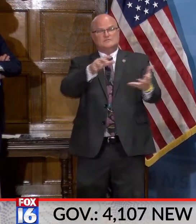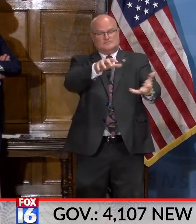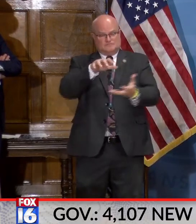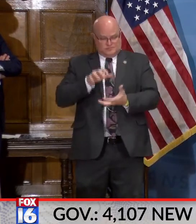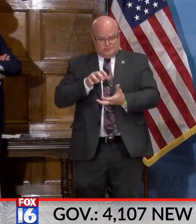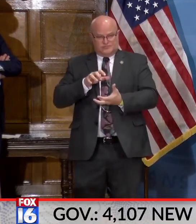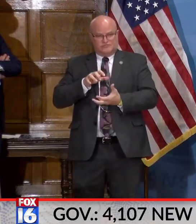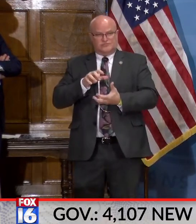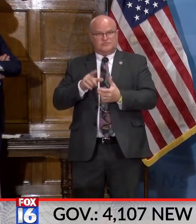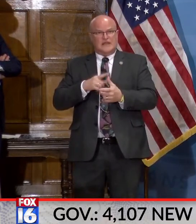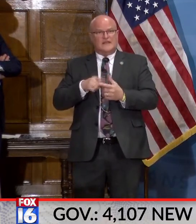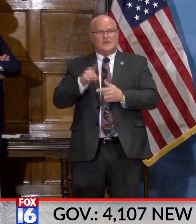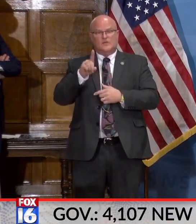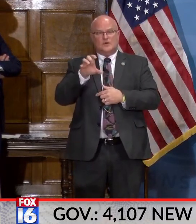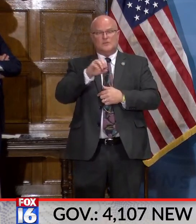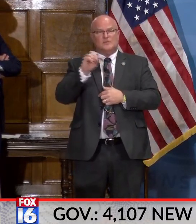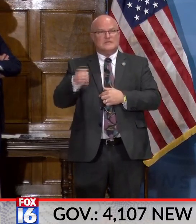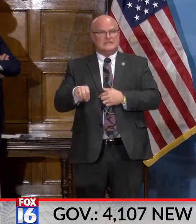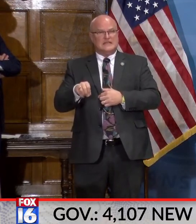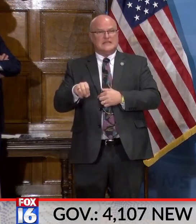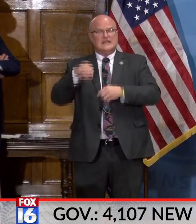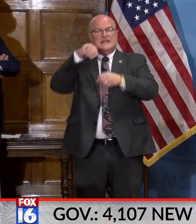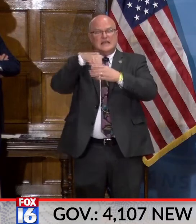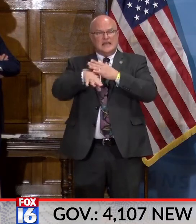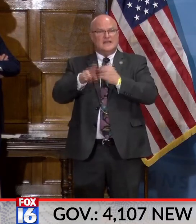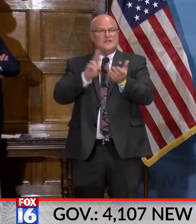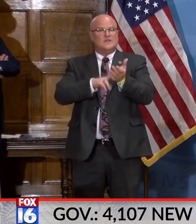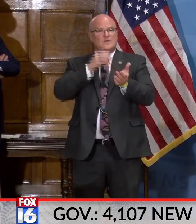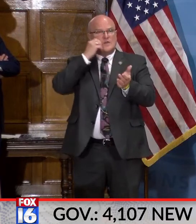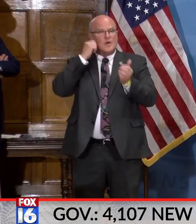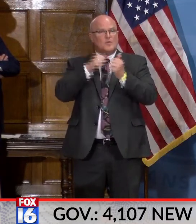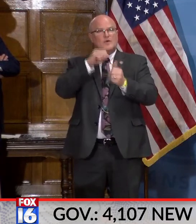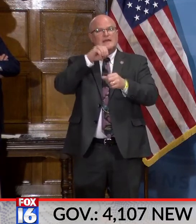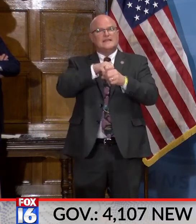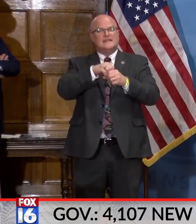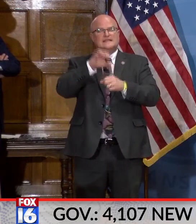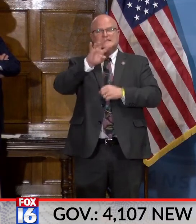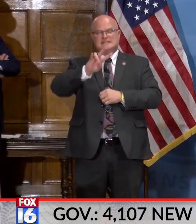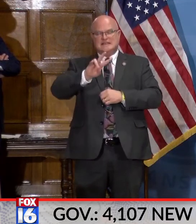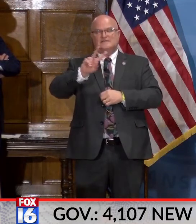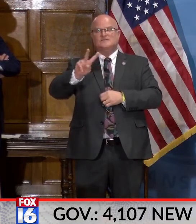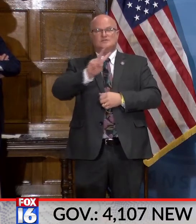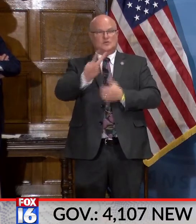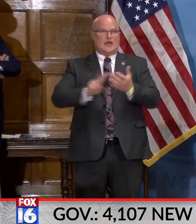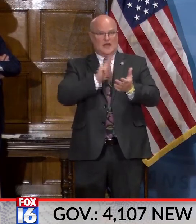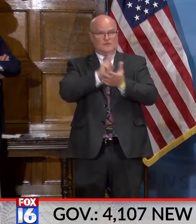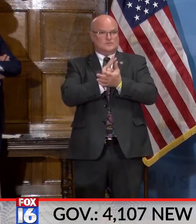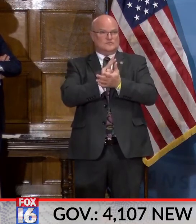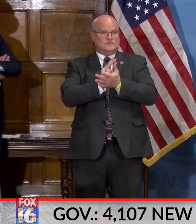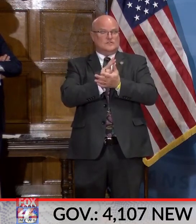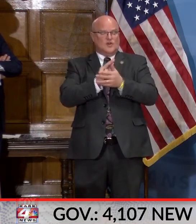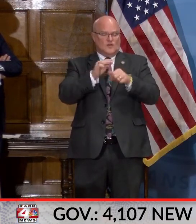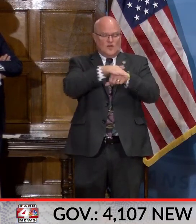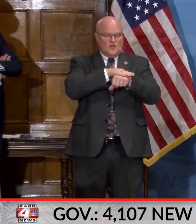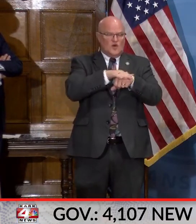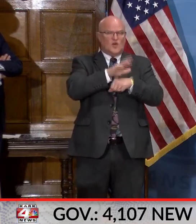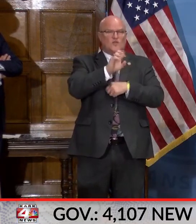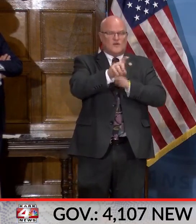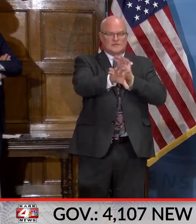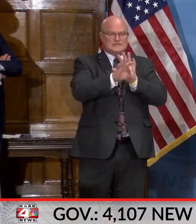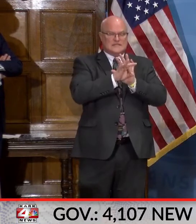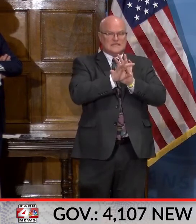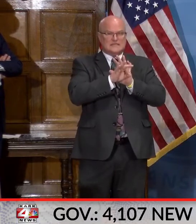vaccine at a 100% rate, be in those homes within 72 hours. So in the case where there was a local pharmacy selected, it was a little